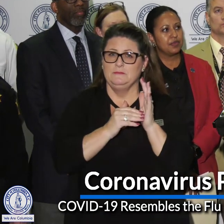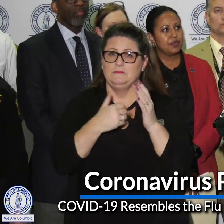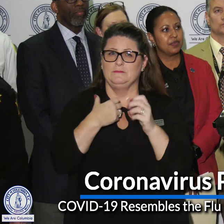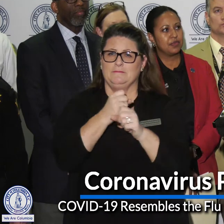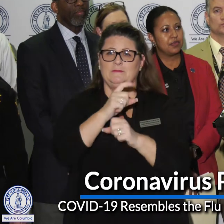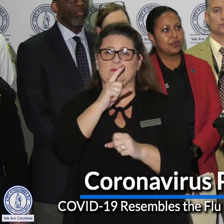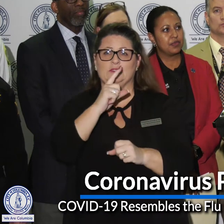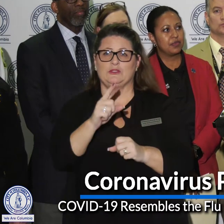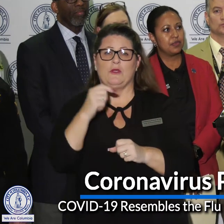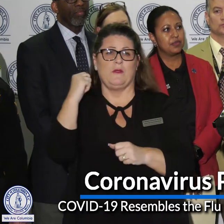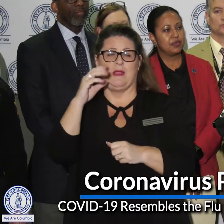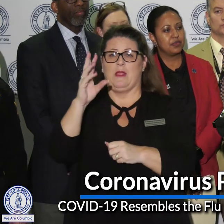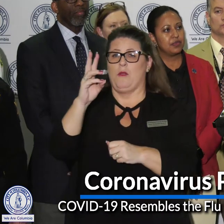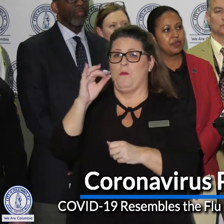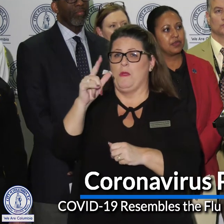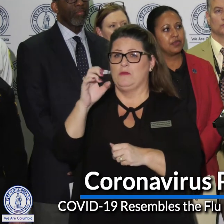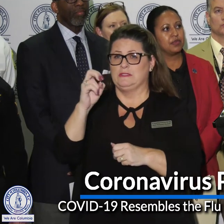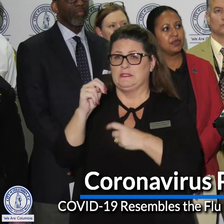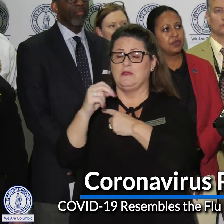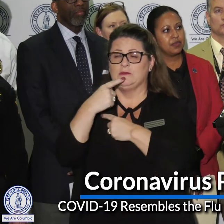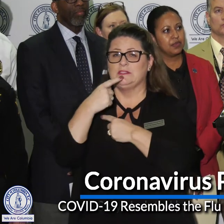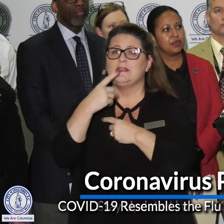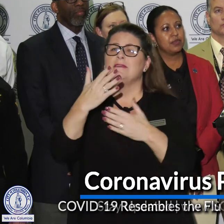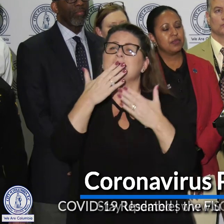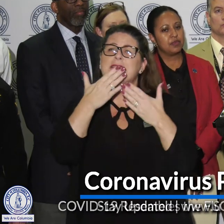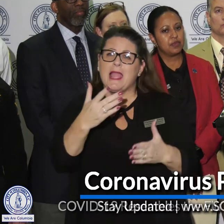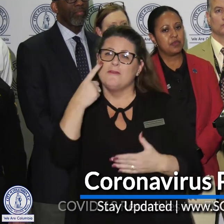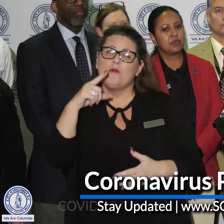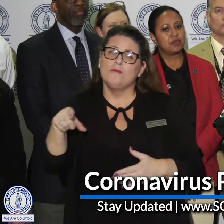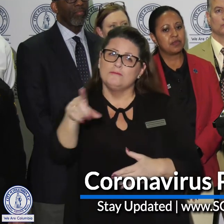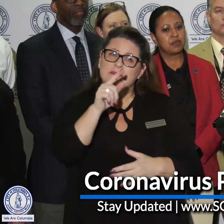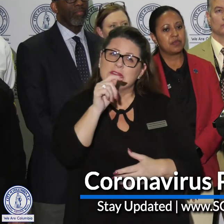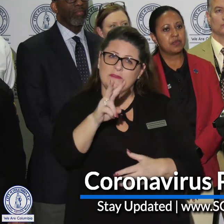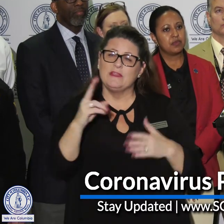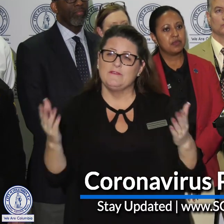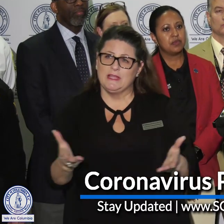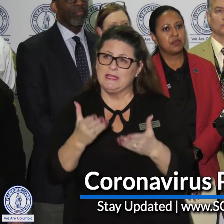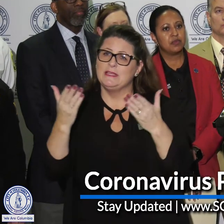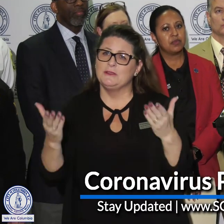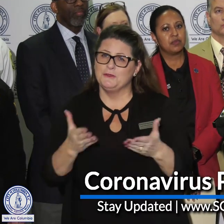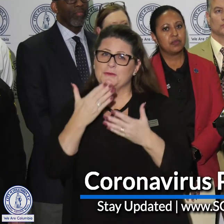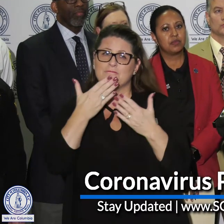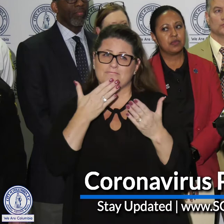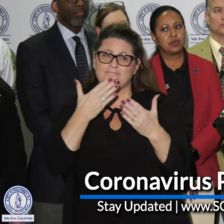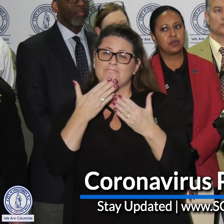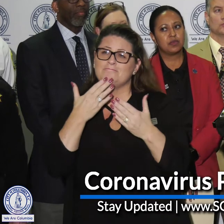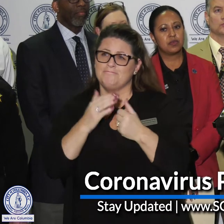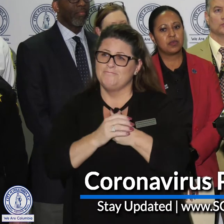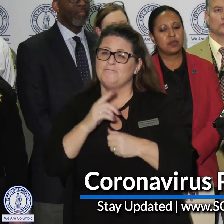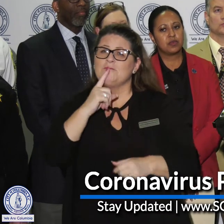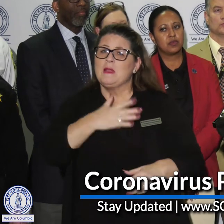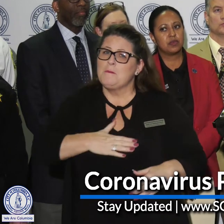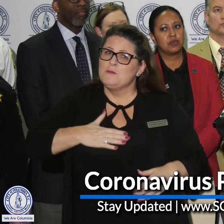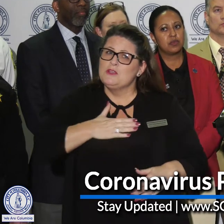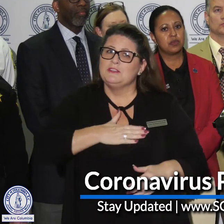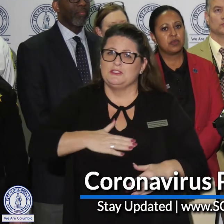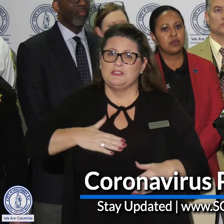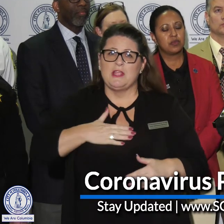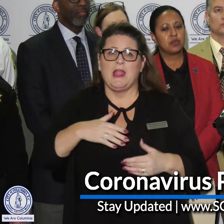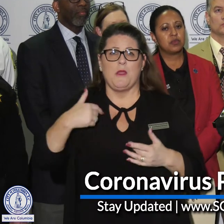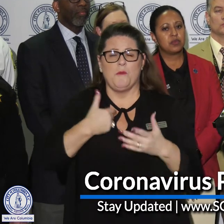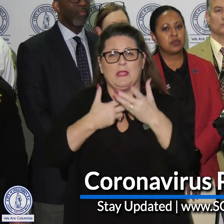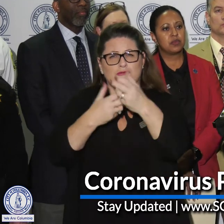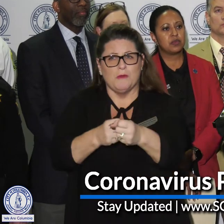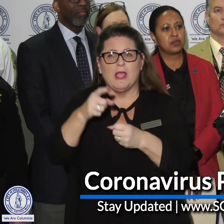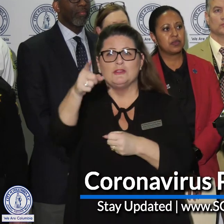Reiterating what Ms. Wilson had to say, I want to thank the media for being here. We appreciate each and every one of you as a trusted source in helping